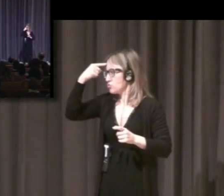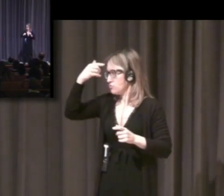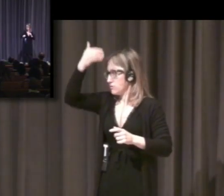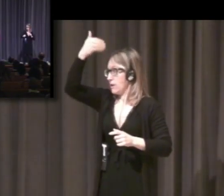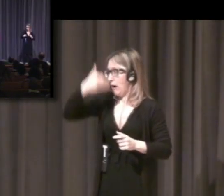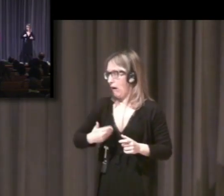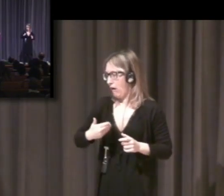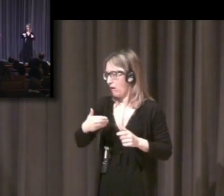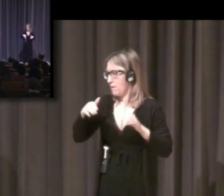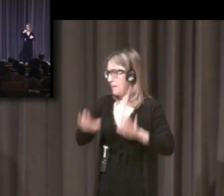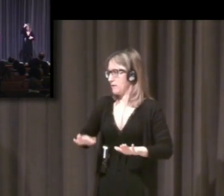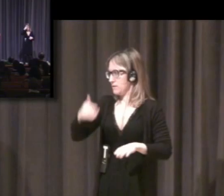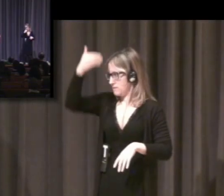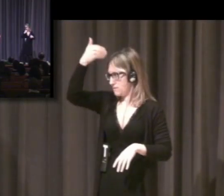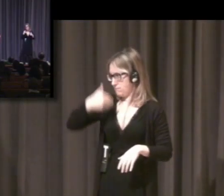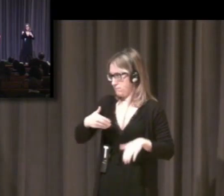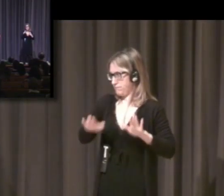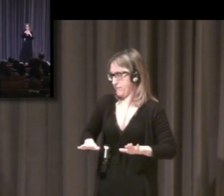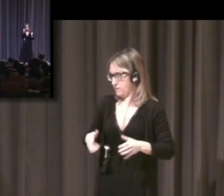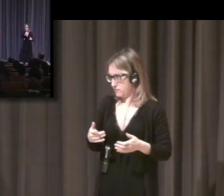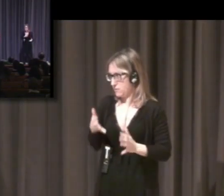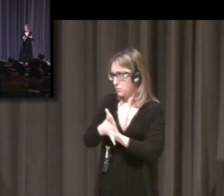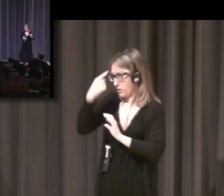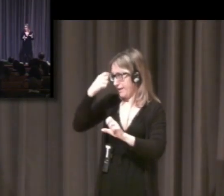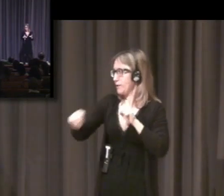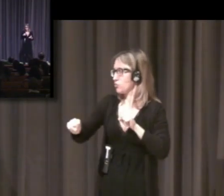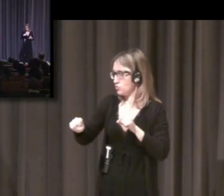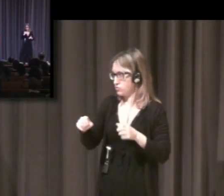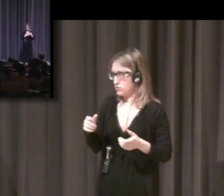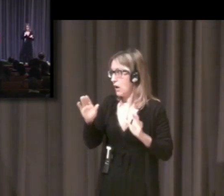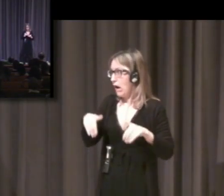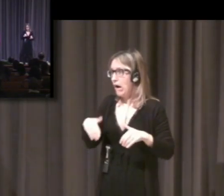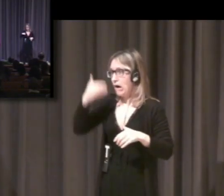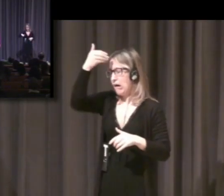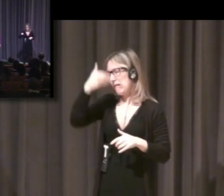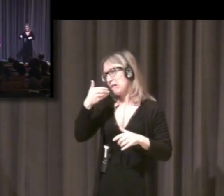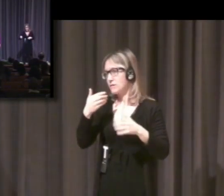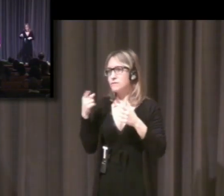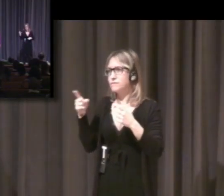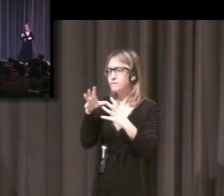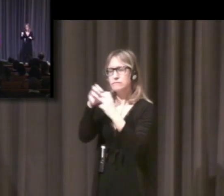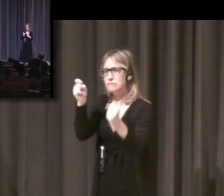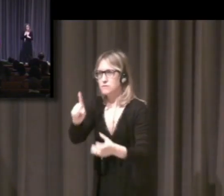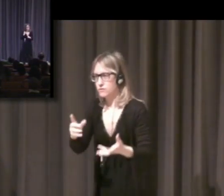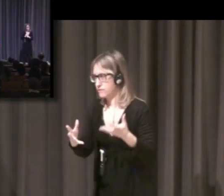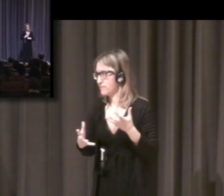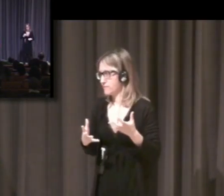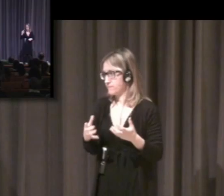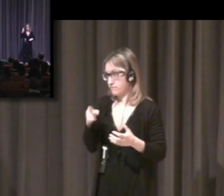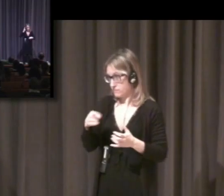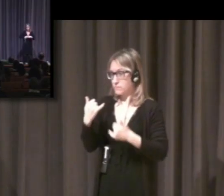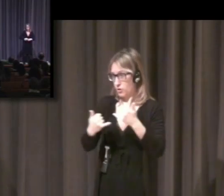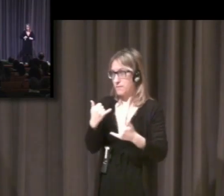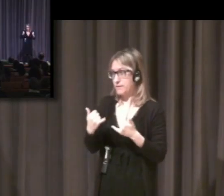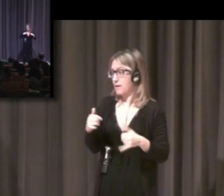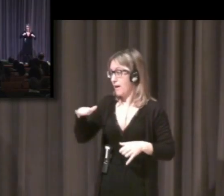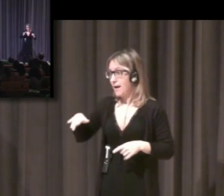That is, it's still work. This child is working very hard. That's about 20% of the